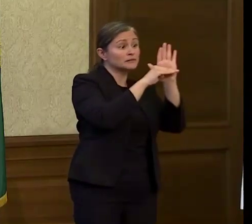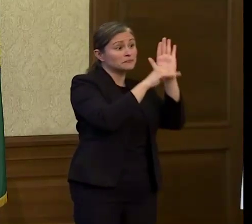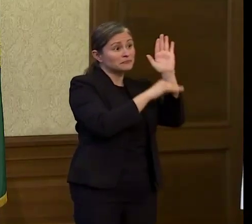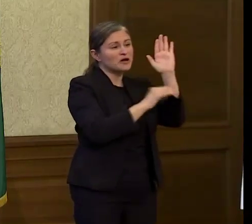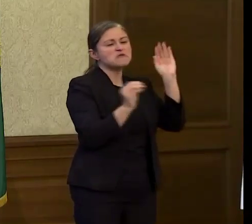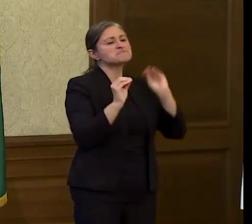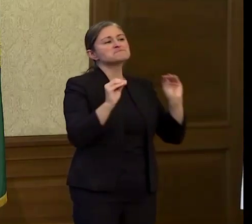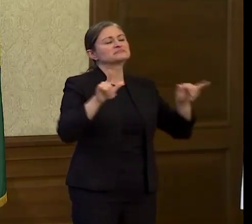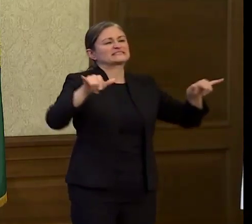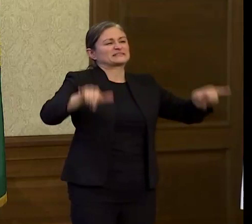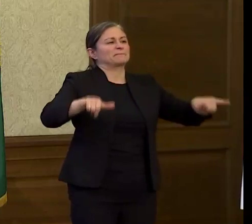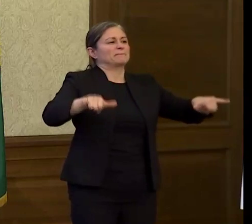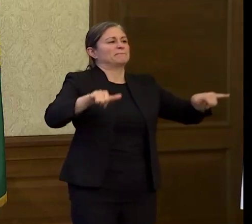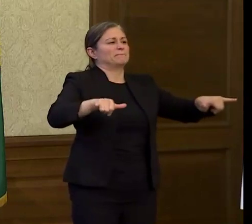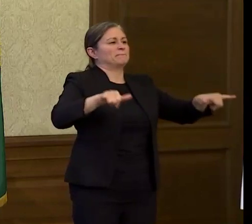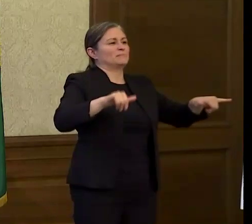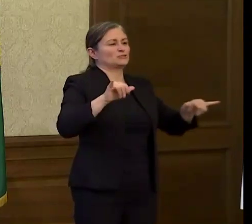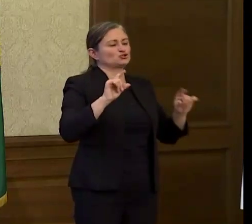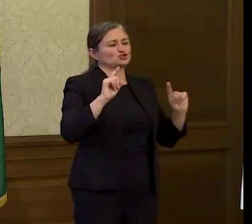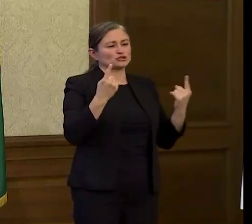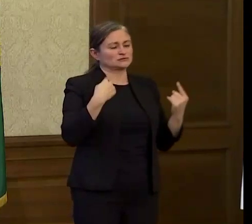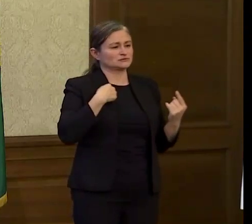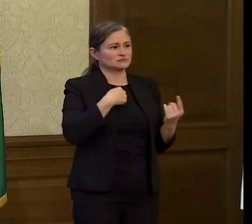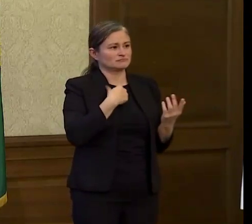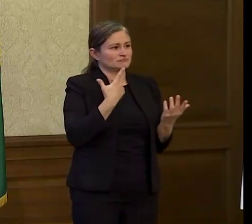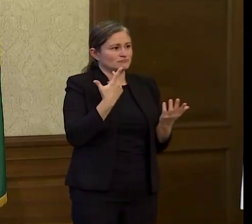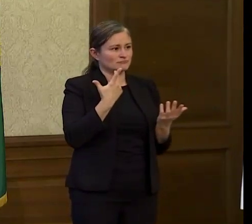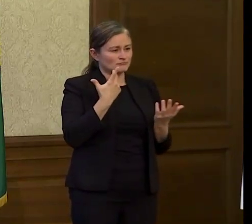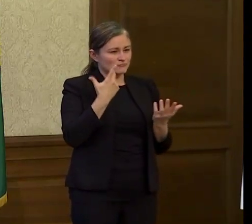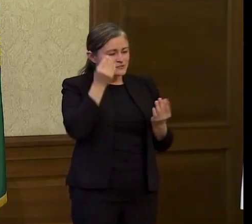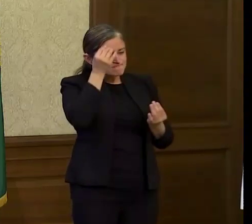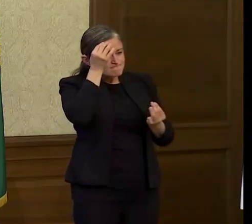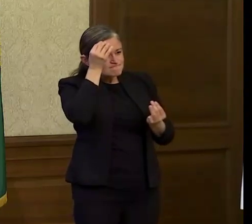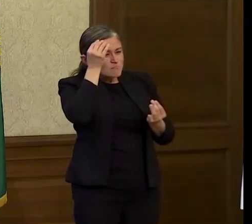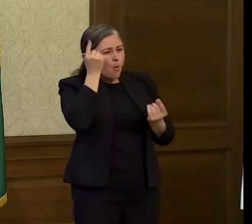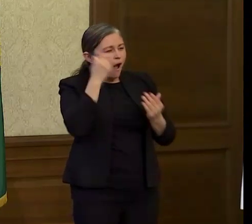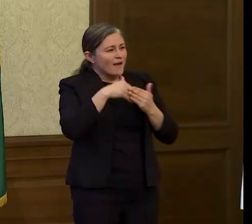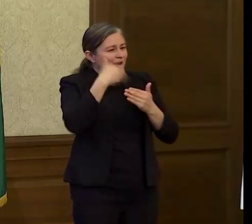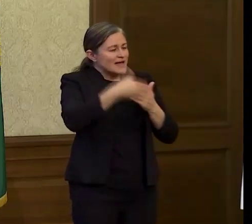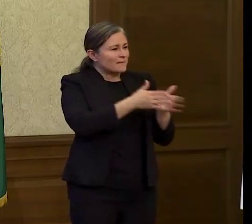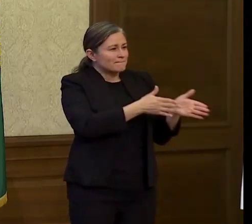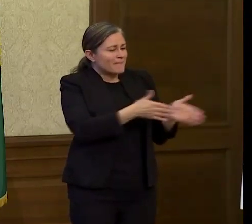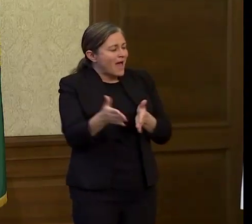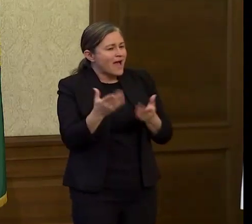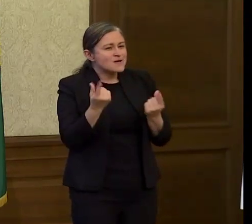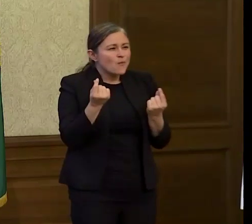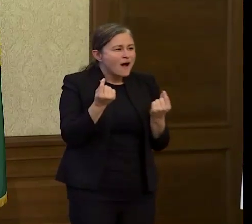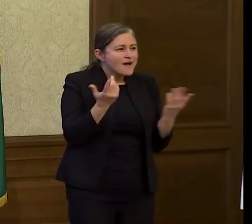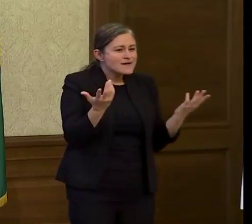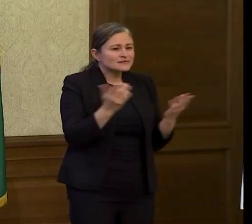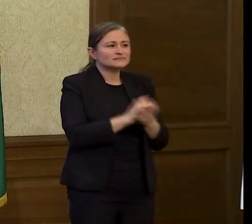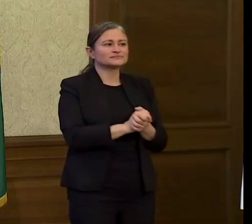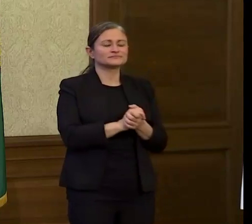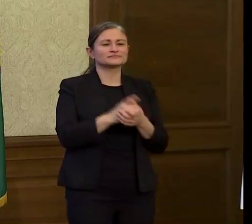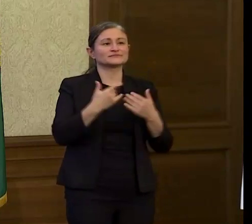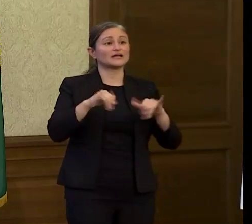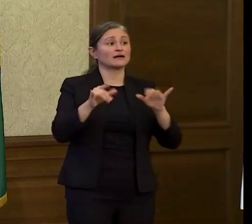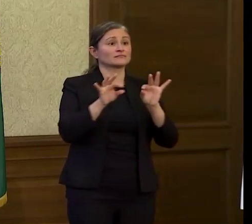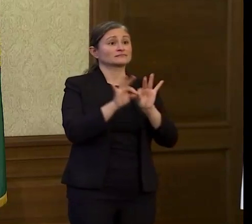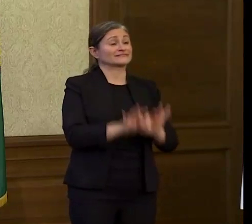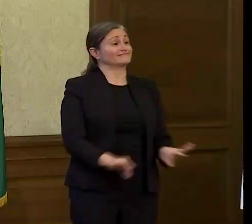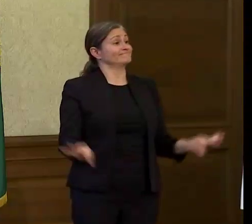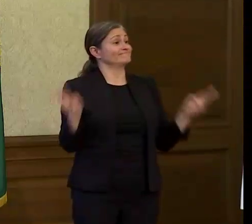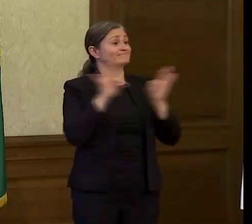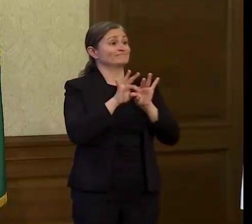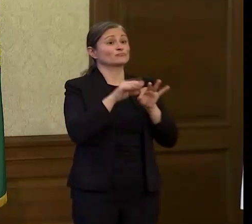about the next steps that our schools will take. And it is still important to reduce non-essential